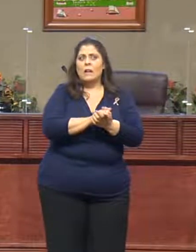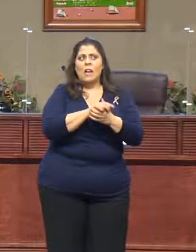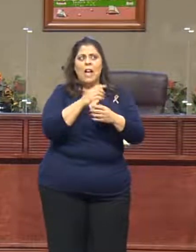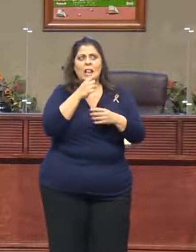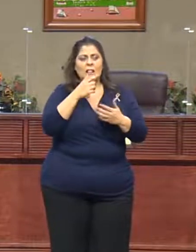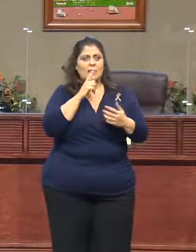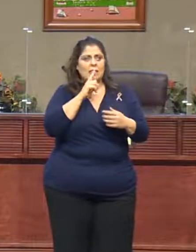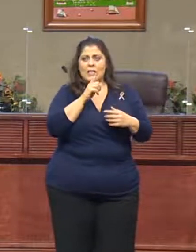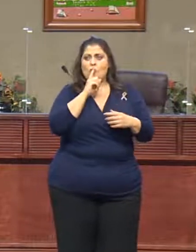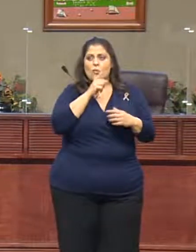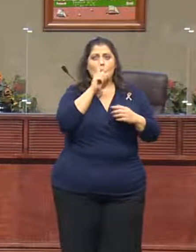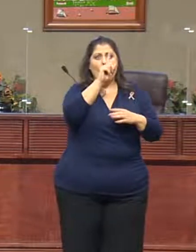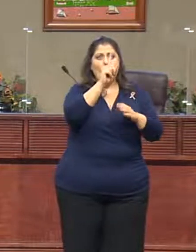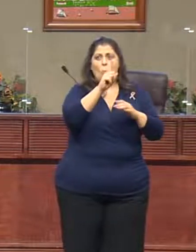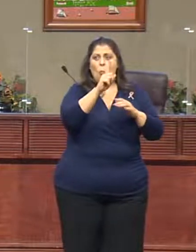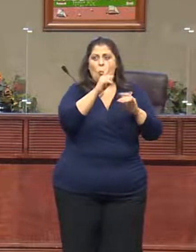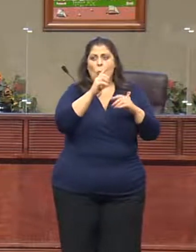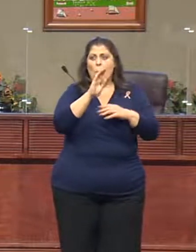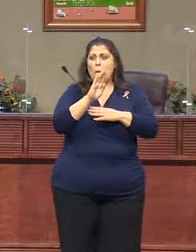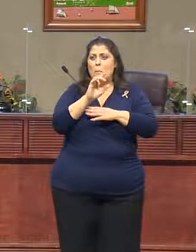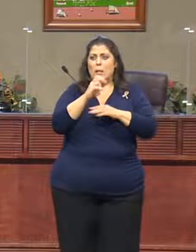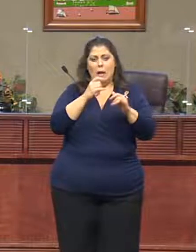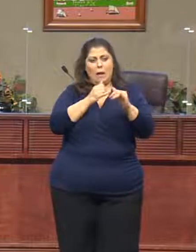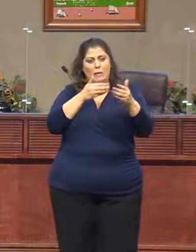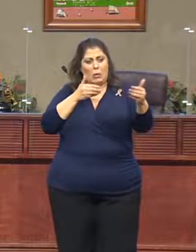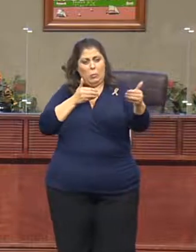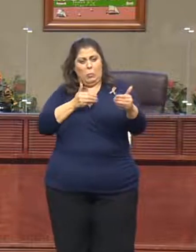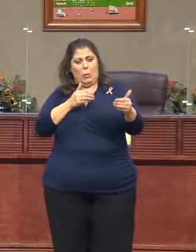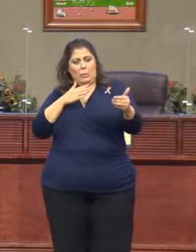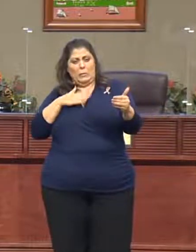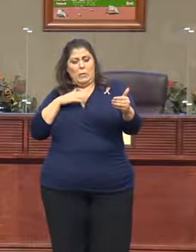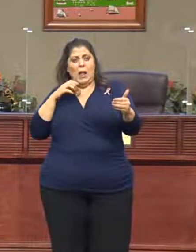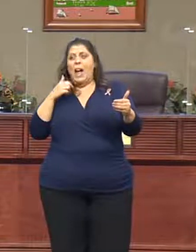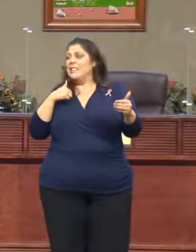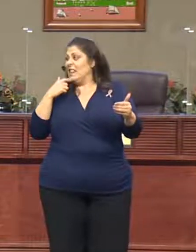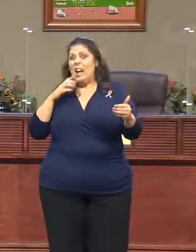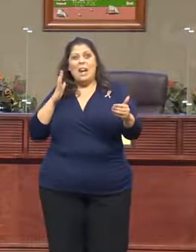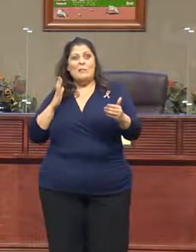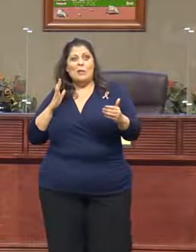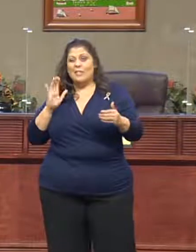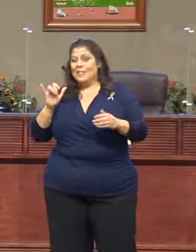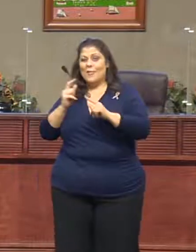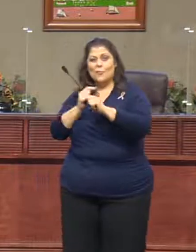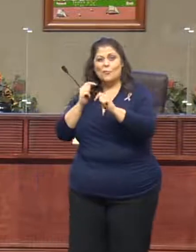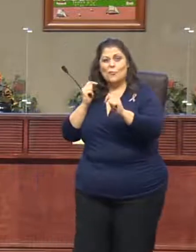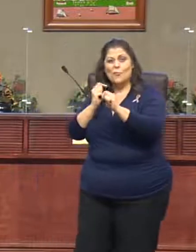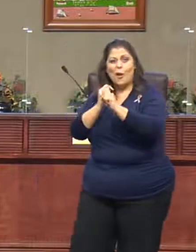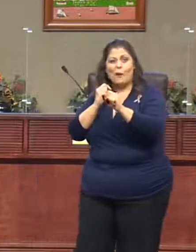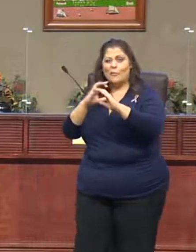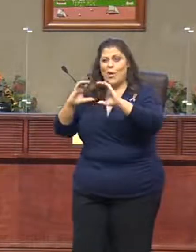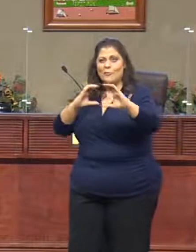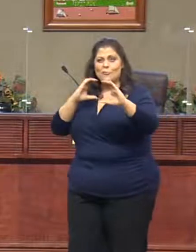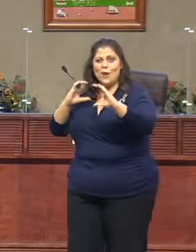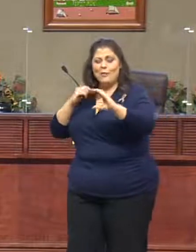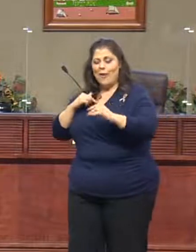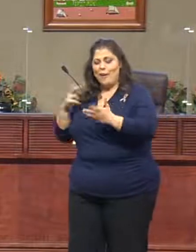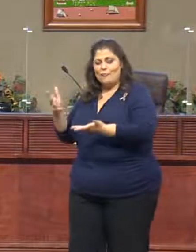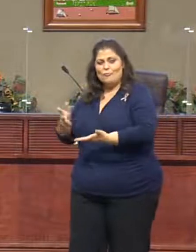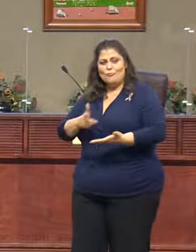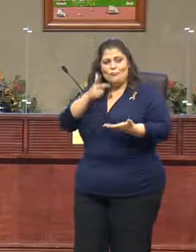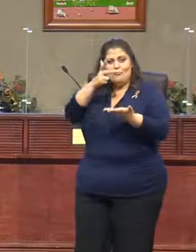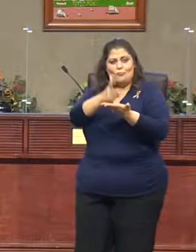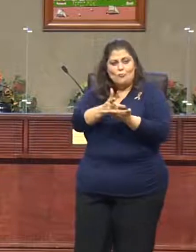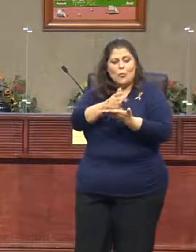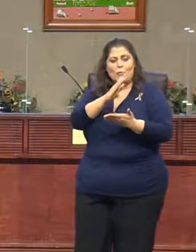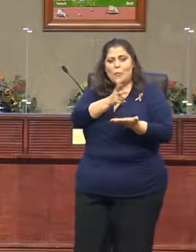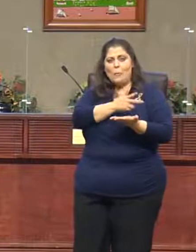place. And I say, I'm going to bring that truck, meaning the trailer, I'm going to park in your